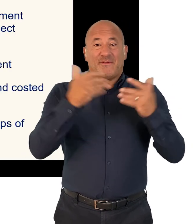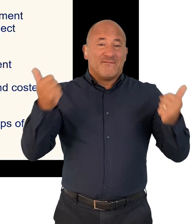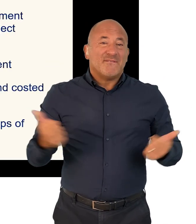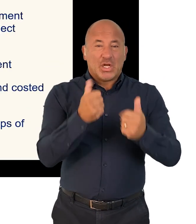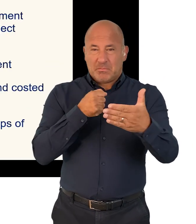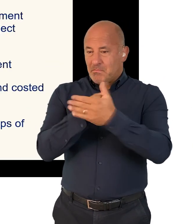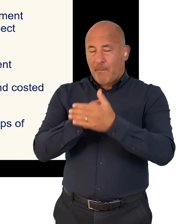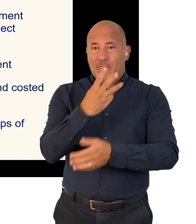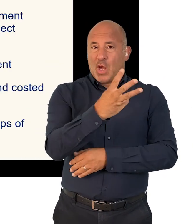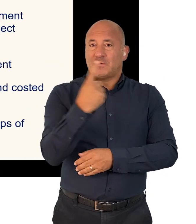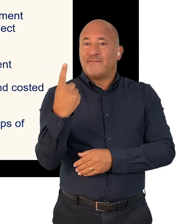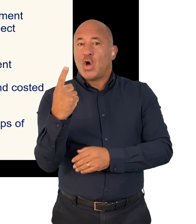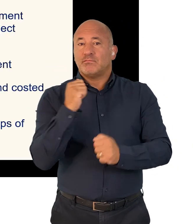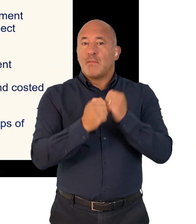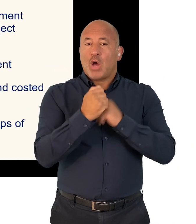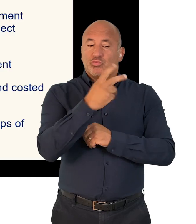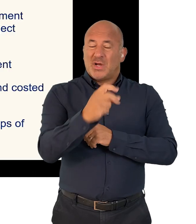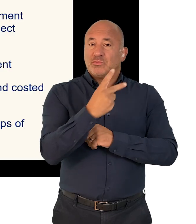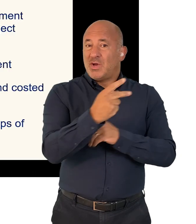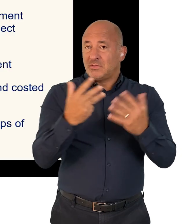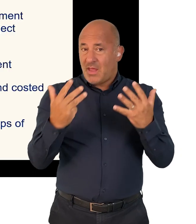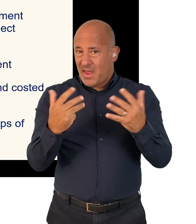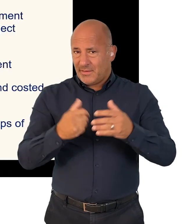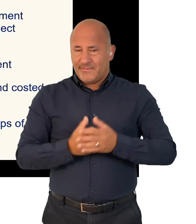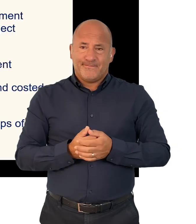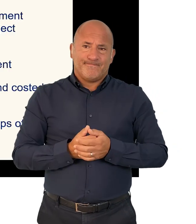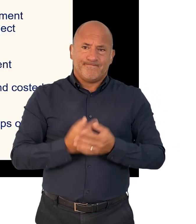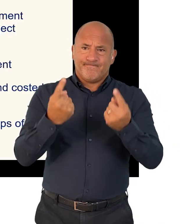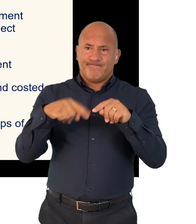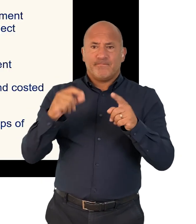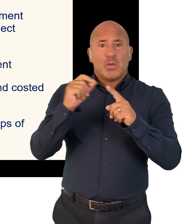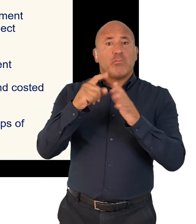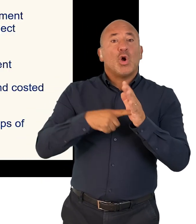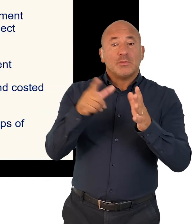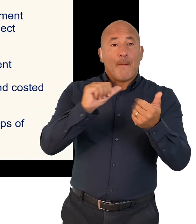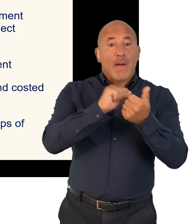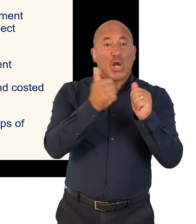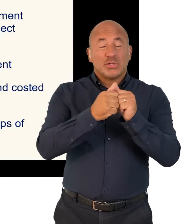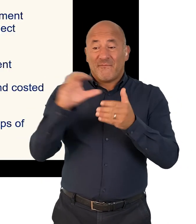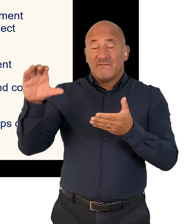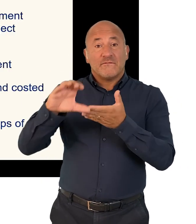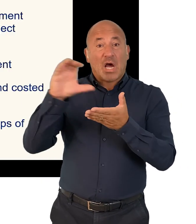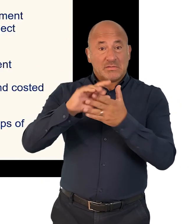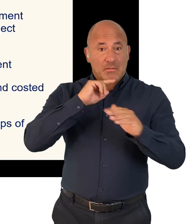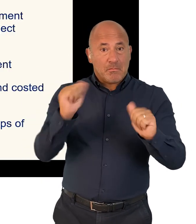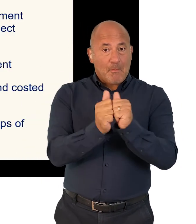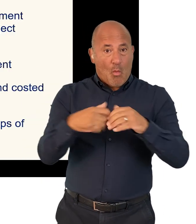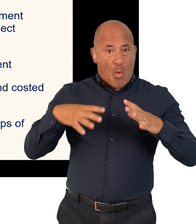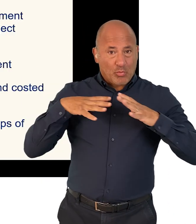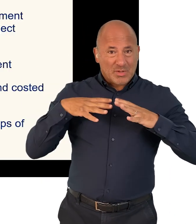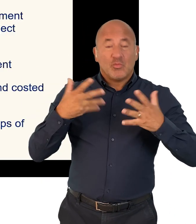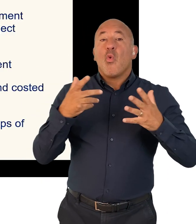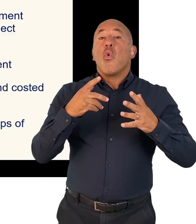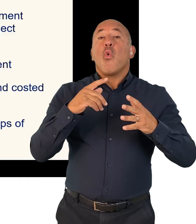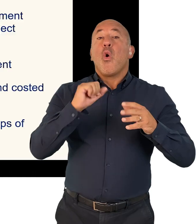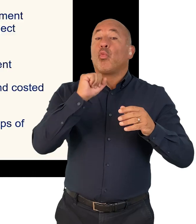complete no later than the 31st of March 2029. Projects where partnership funding is confirmed or will be confirmed by